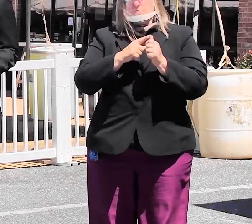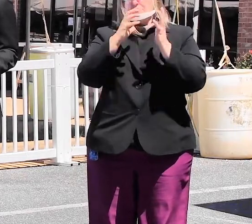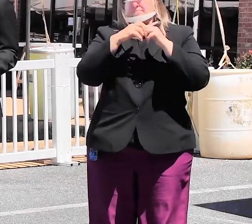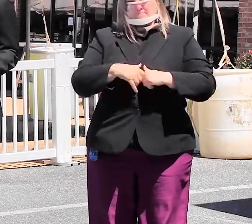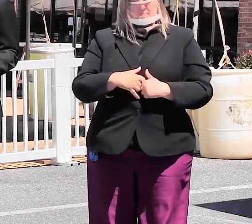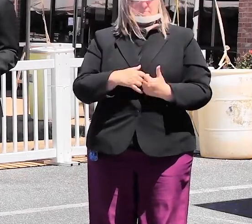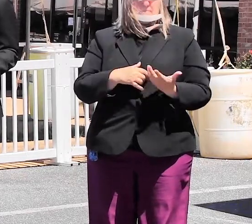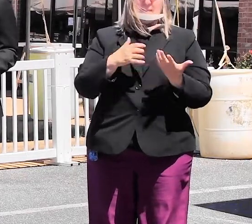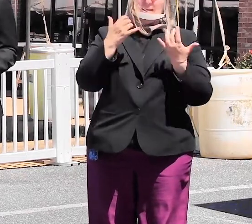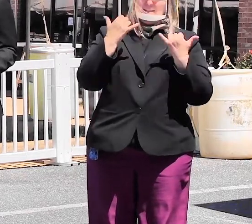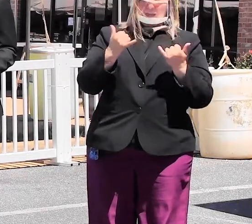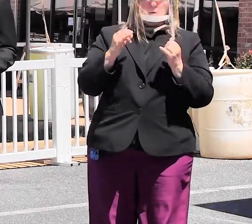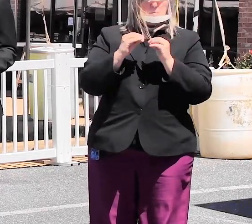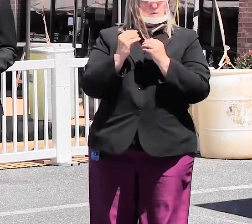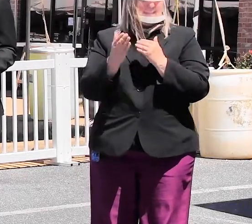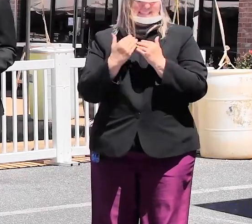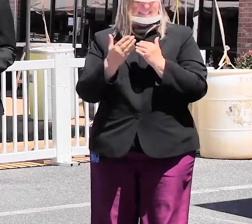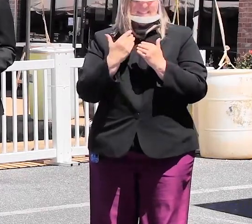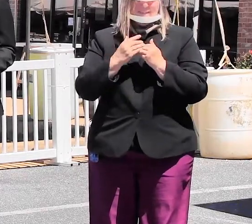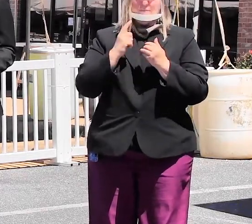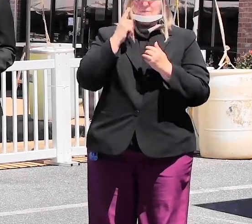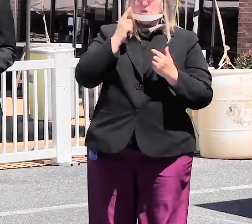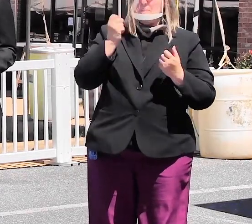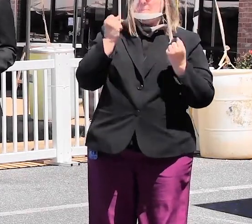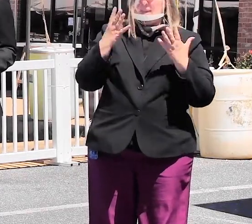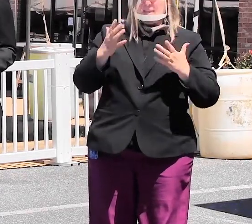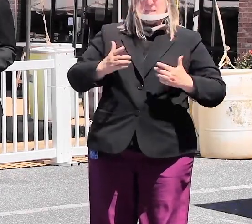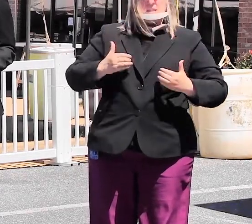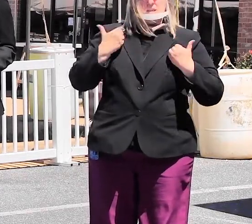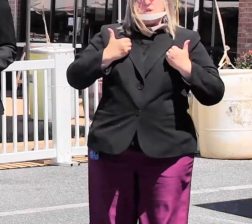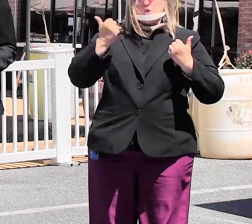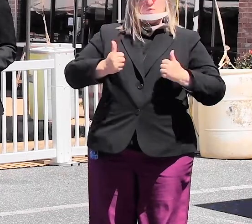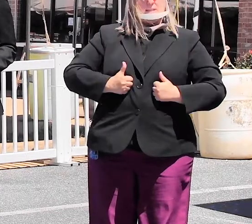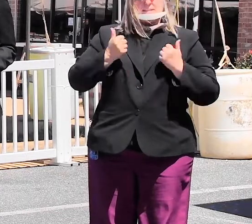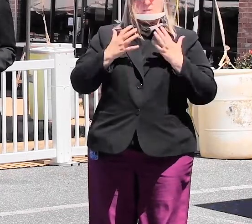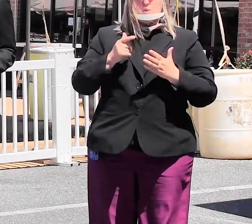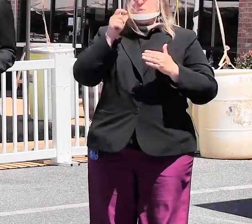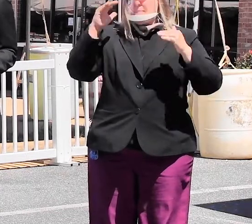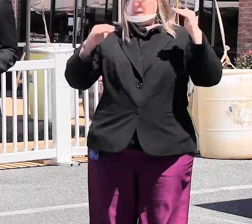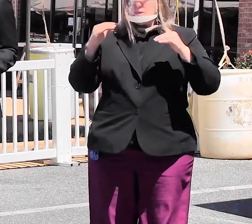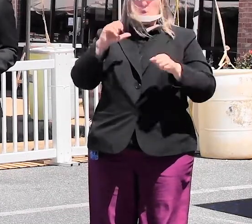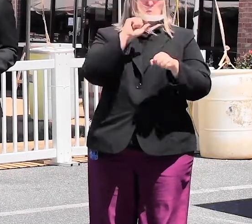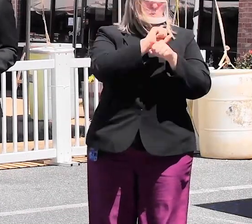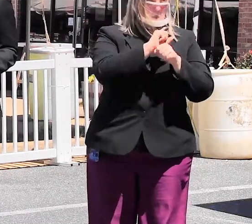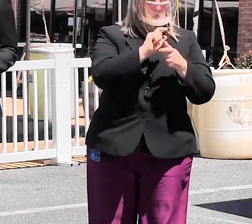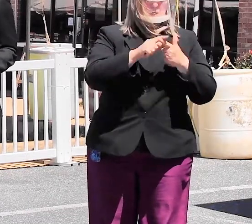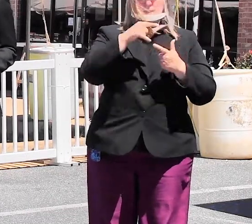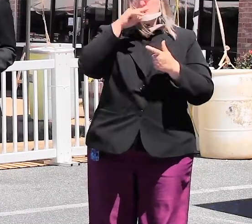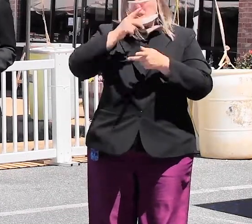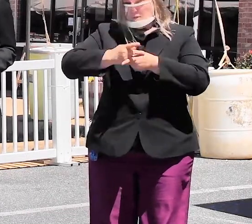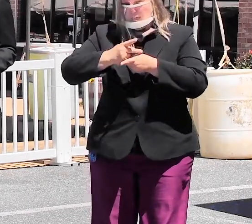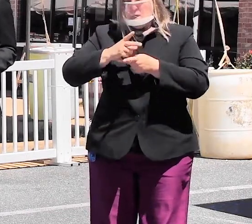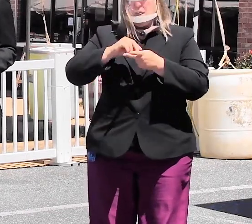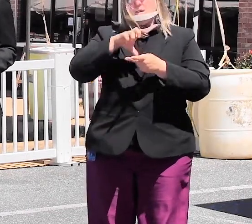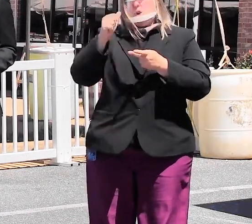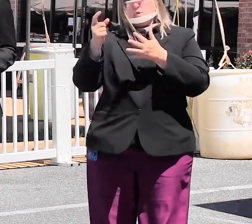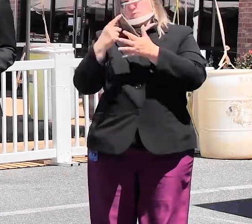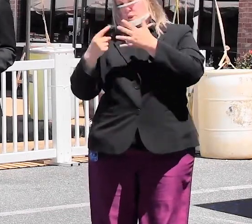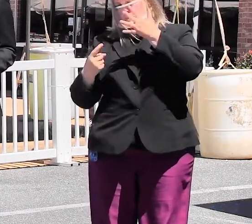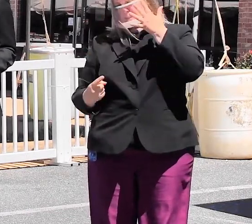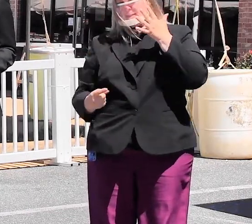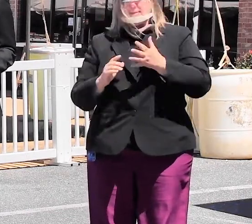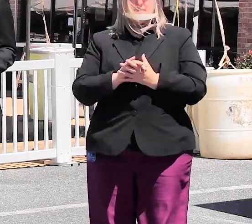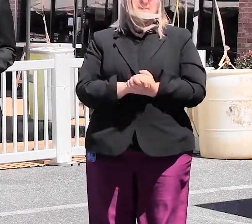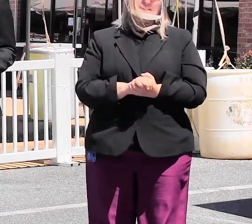and are more convenient to many of our younger residents who are balancing work, childcare, and other priorities.